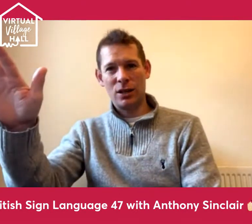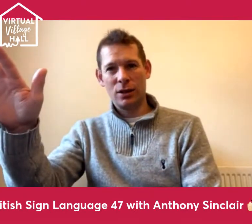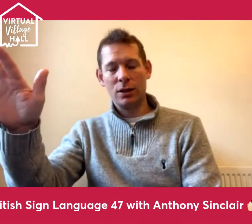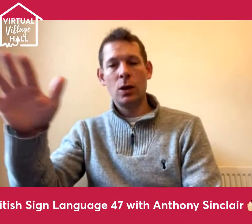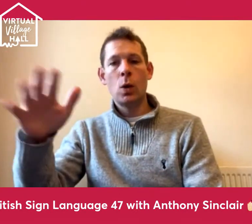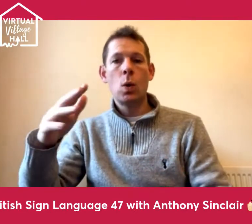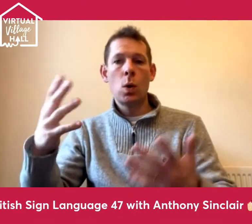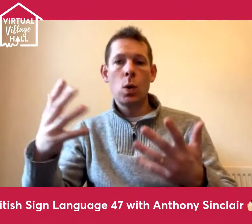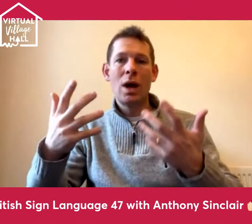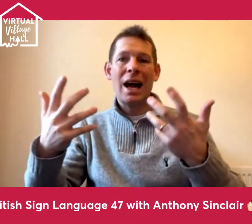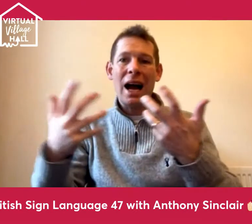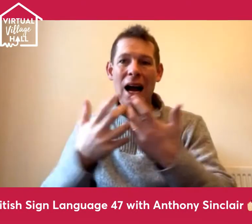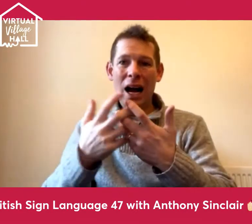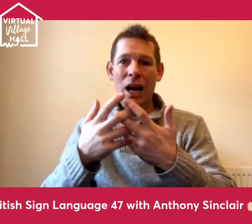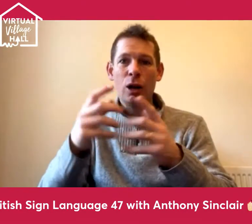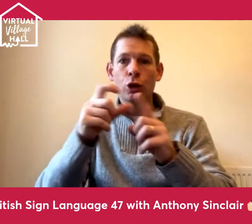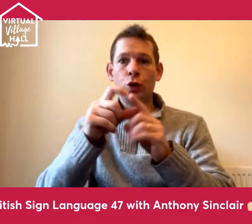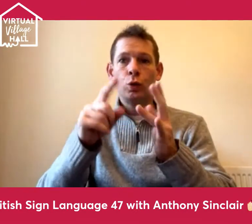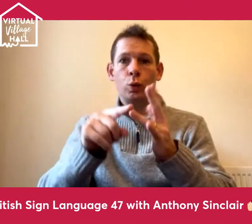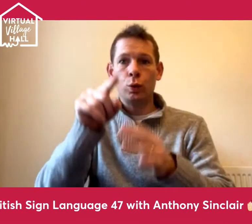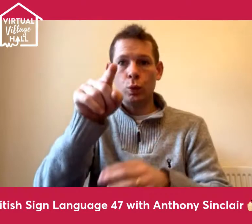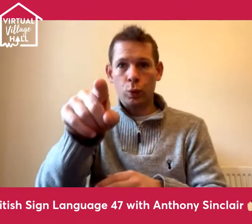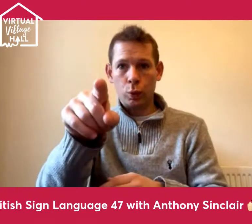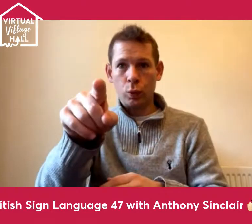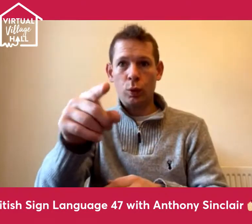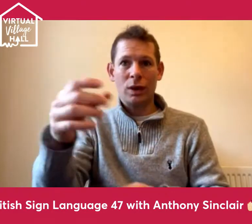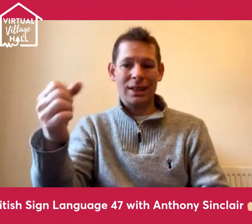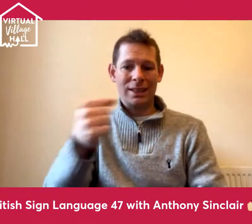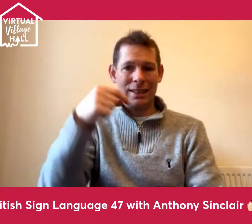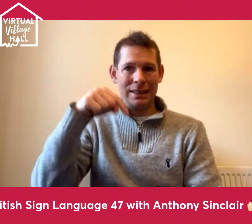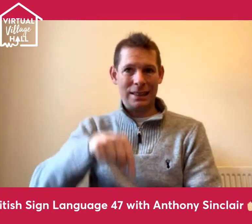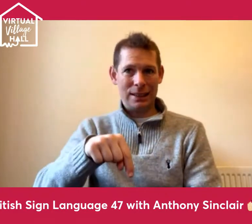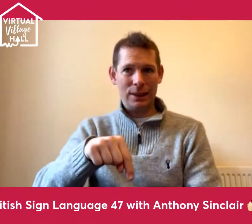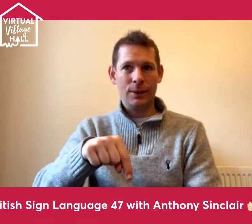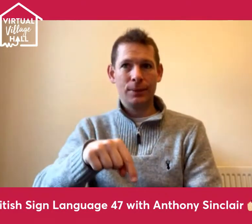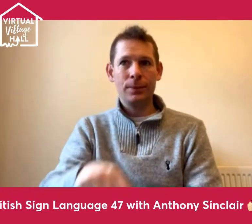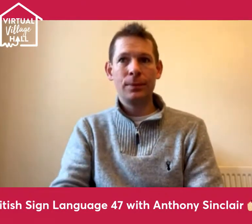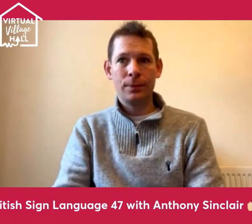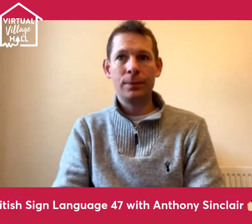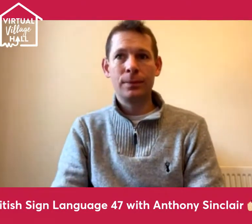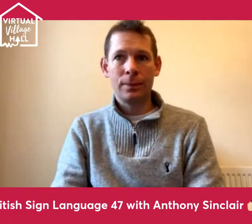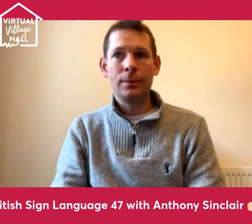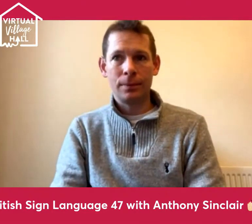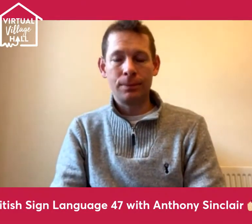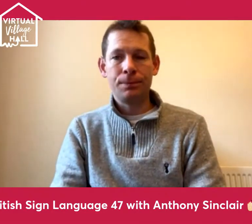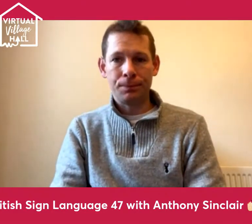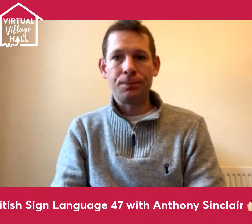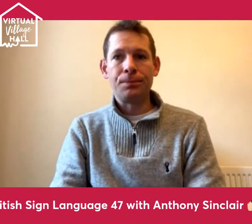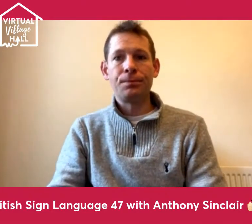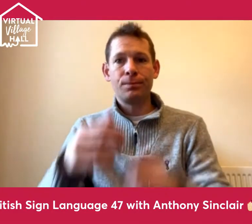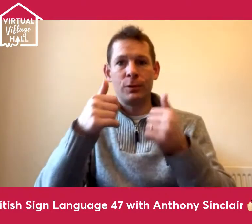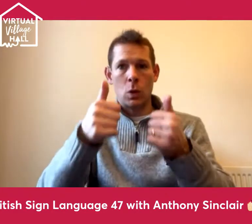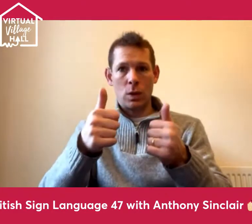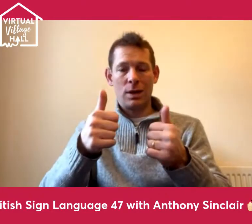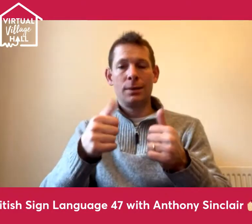how you get somewhere. For example, how do you get here to the place you're in